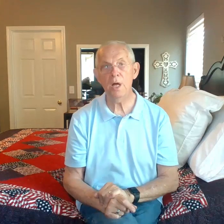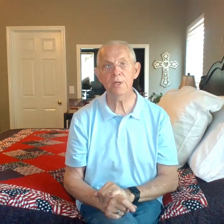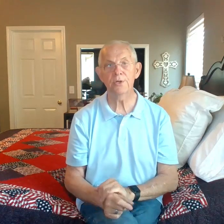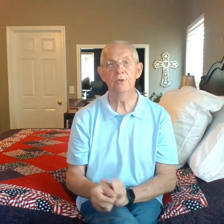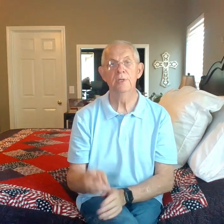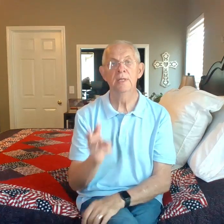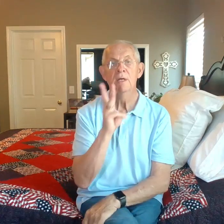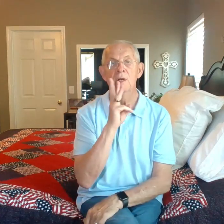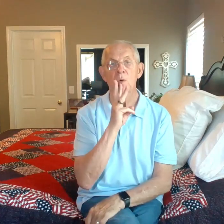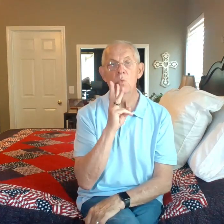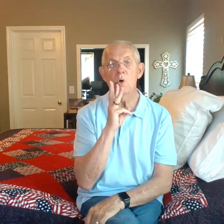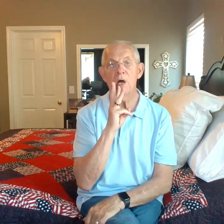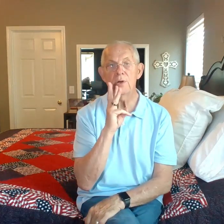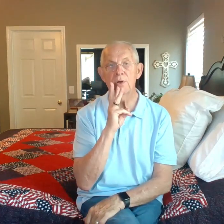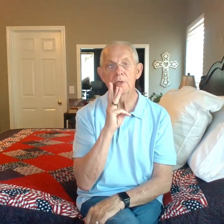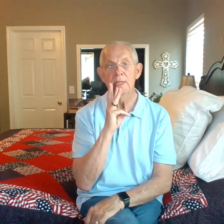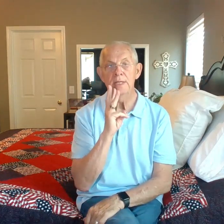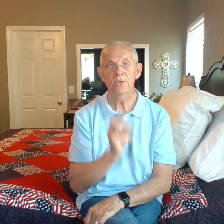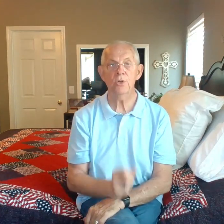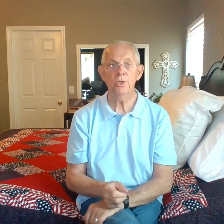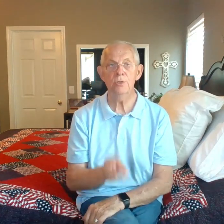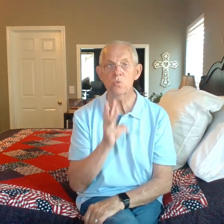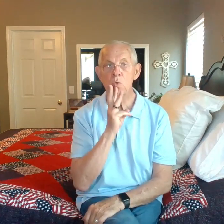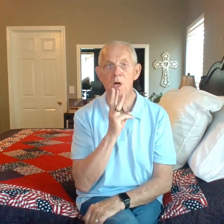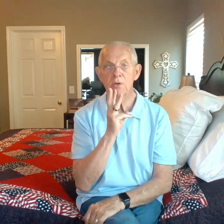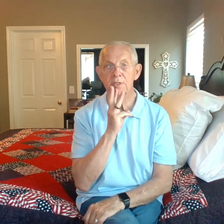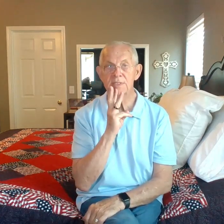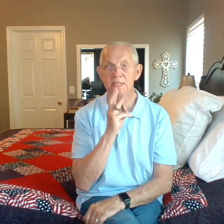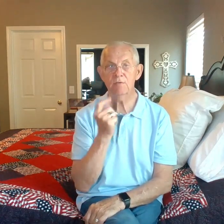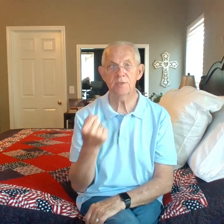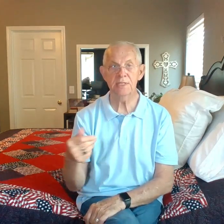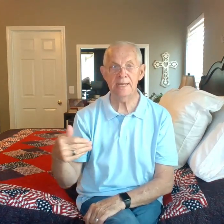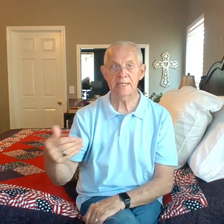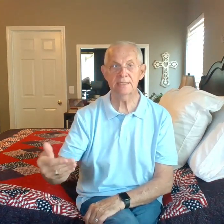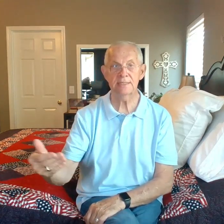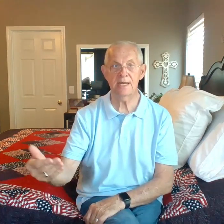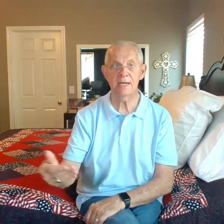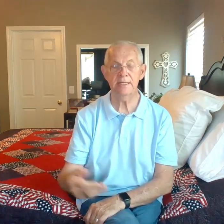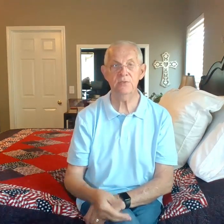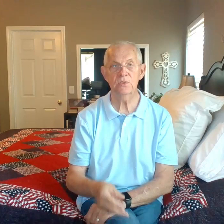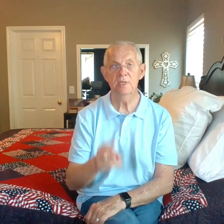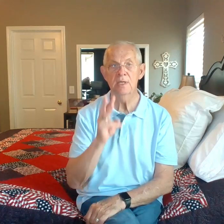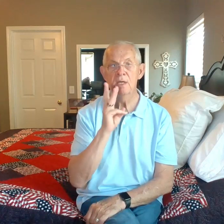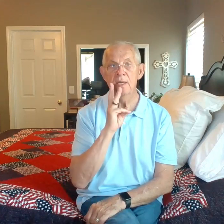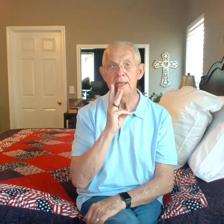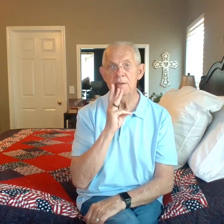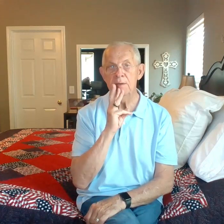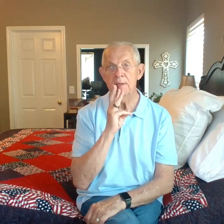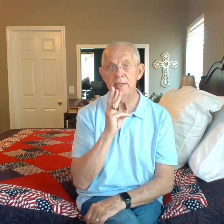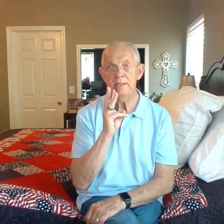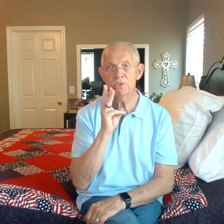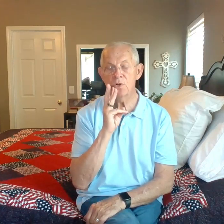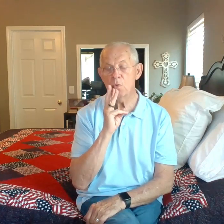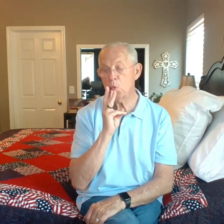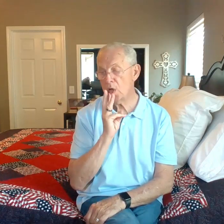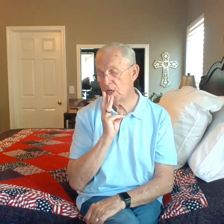Water. Now you're going to use water in several of the next signs. So